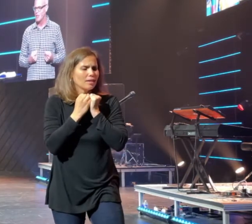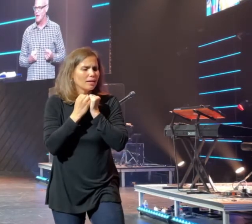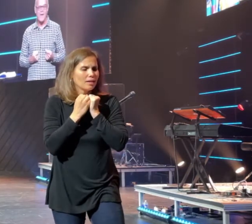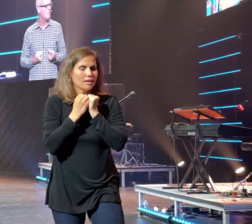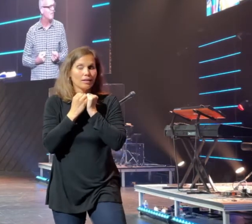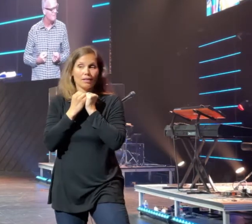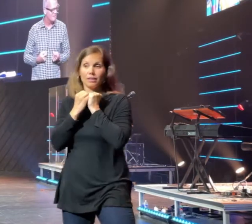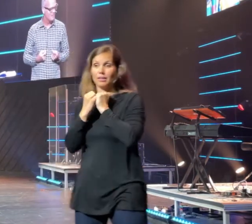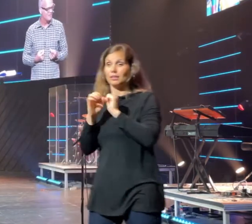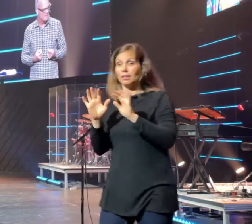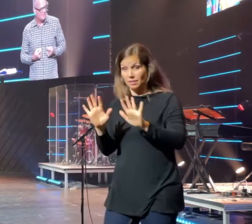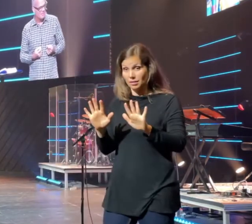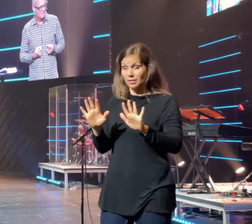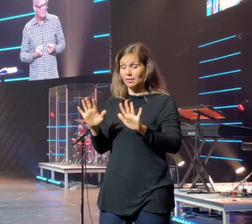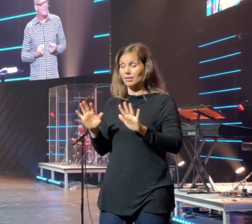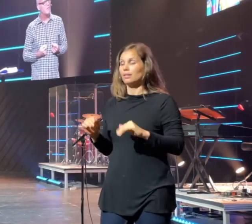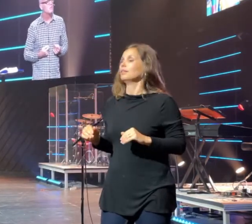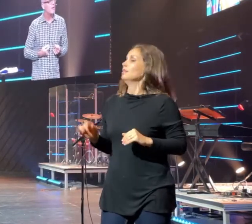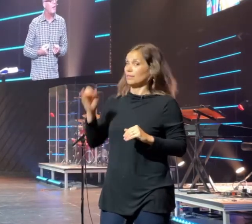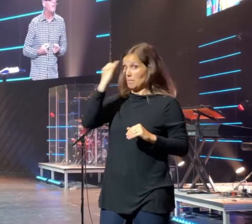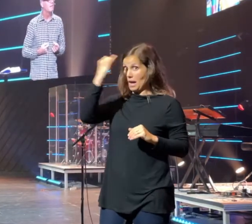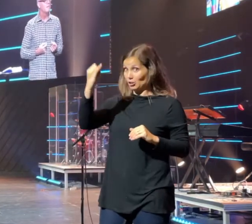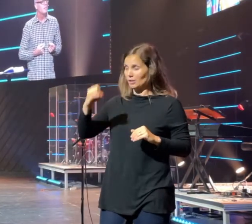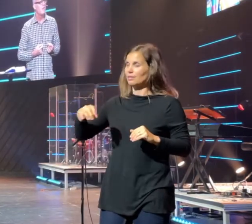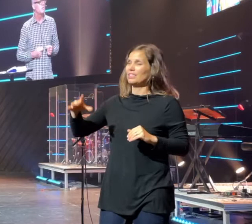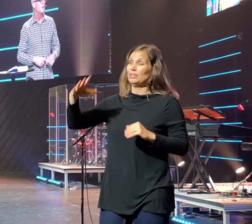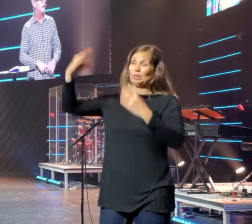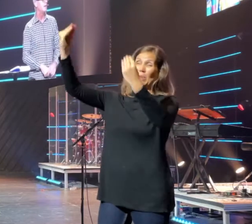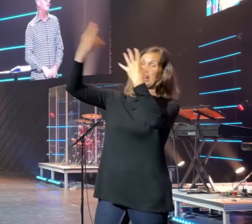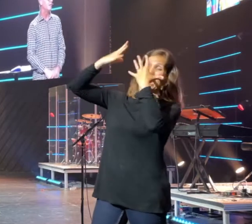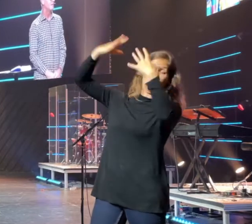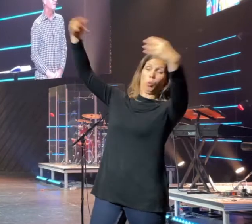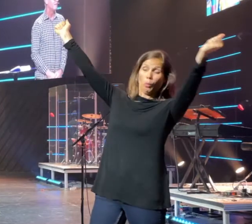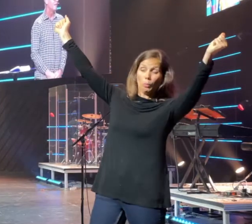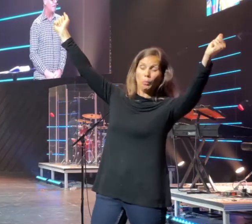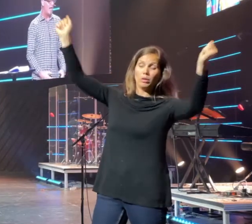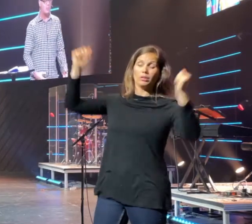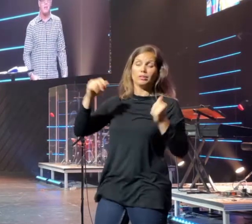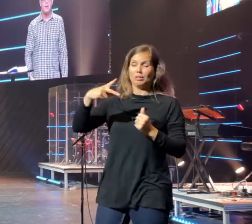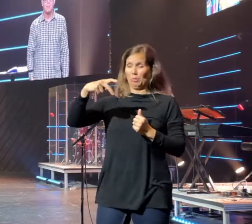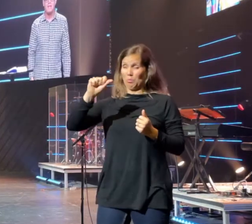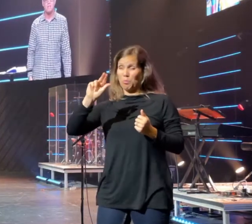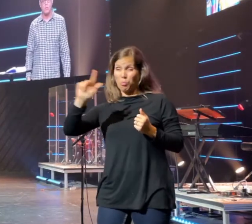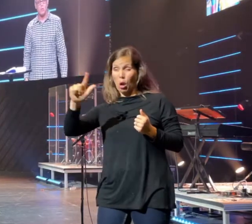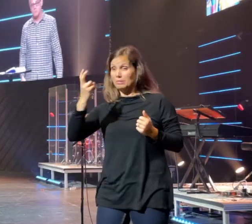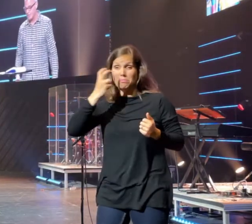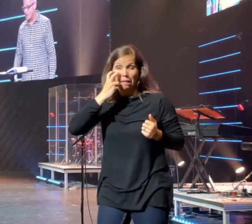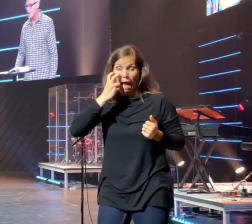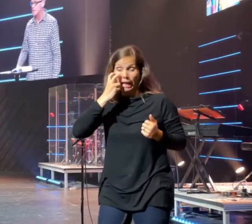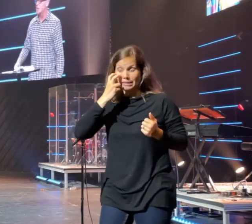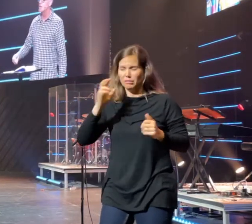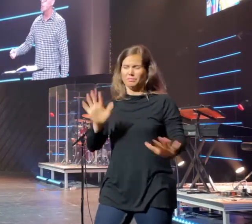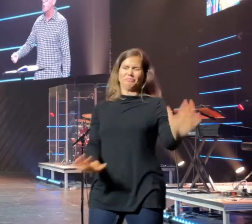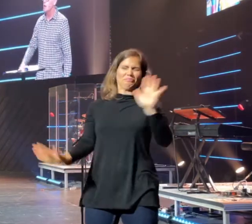Now, when that happened, the light goes away. Paul's blind. And they help him up, and they have to hold him by the